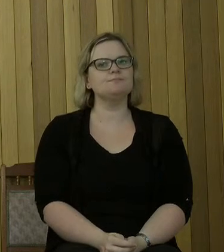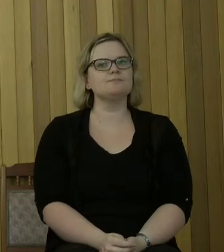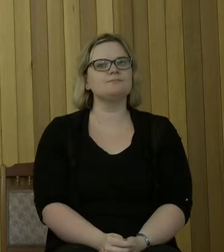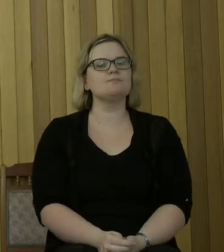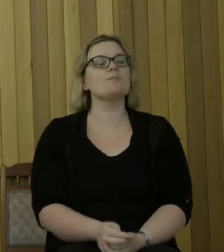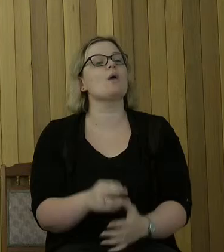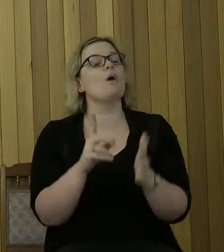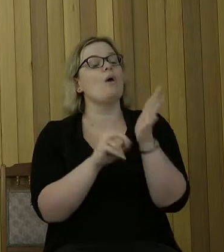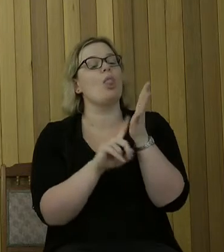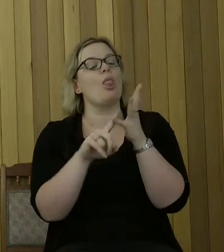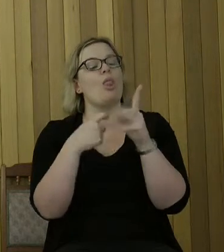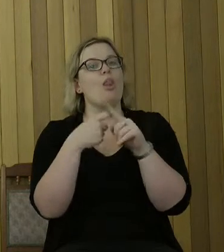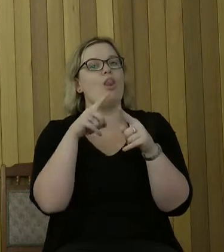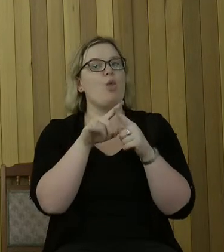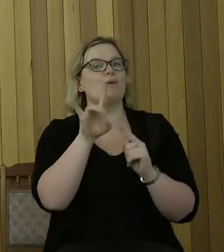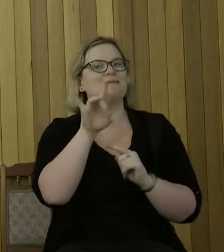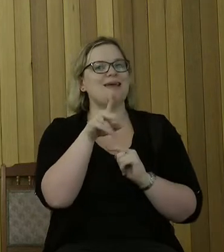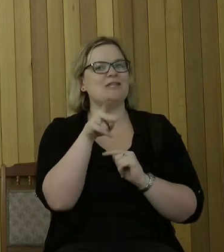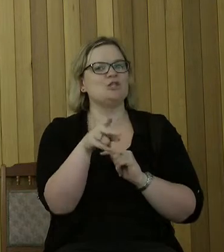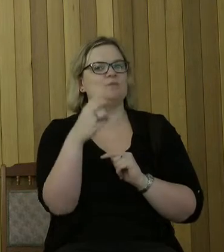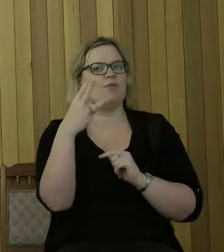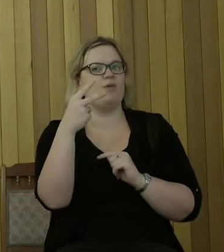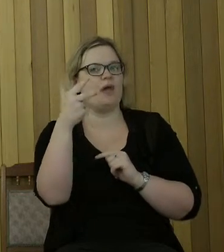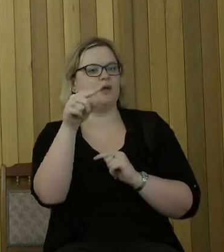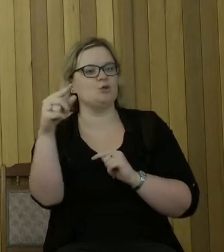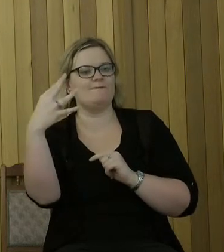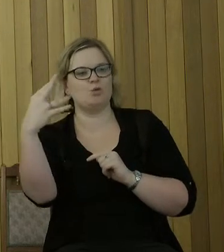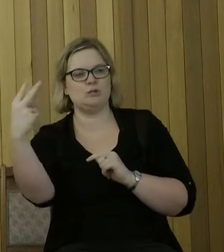Come with me to Luke. Luke 10, 38 to 42.